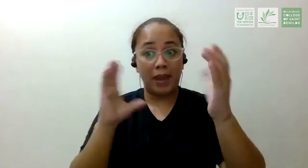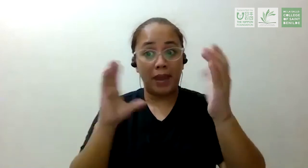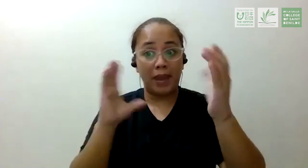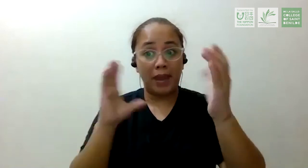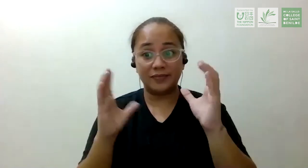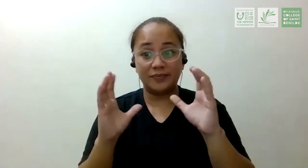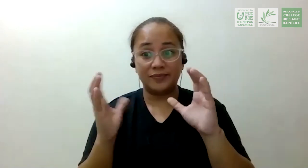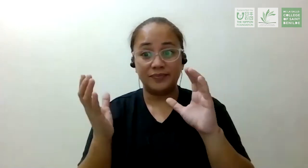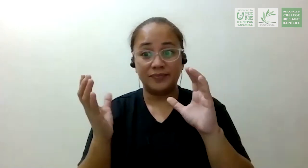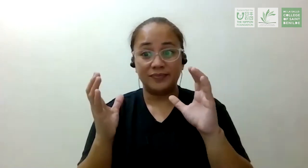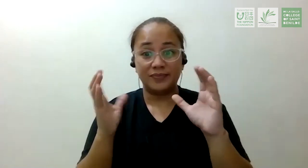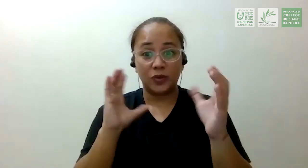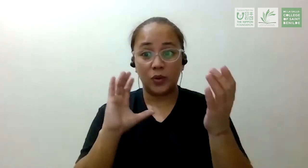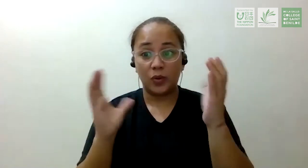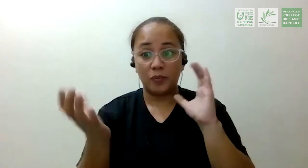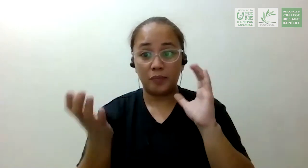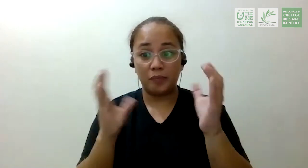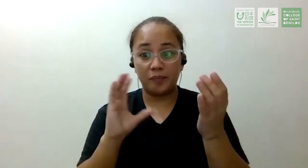the